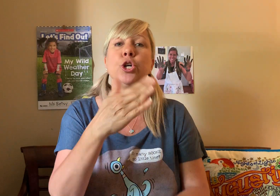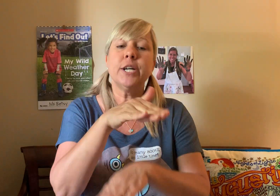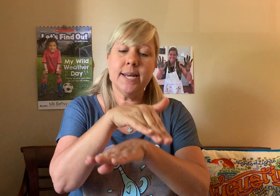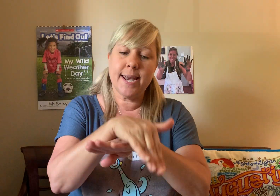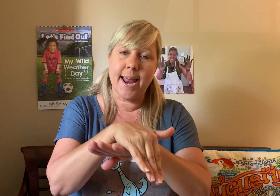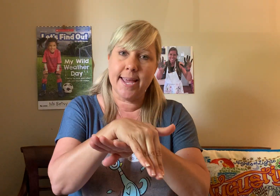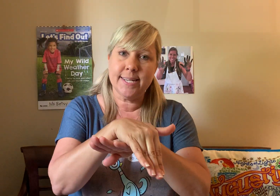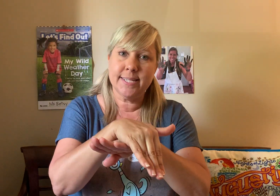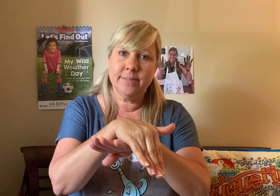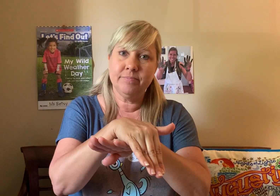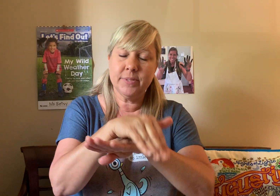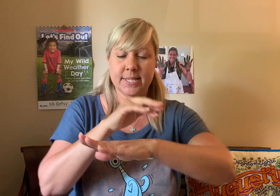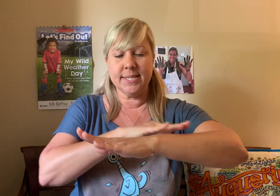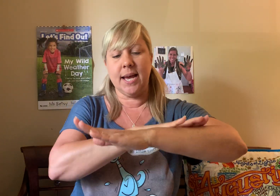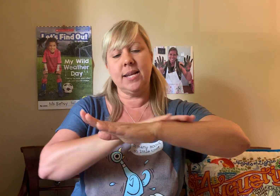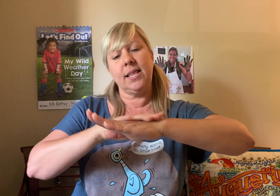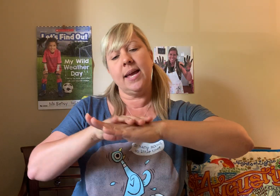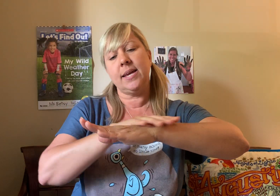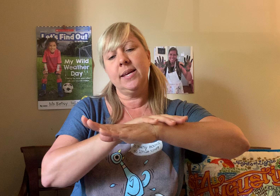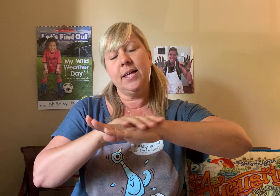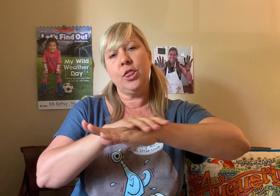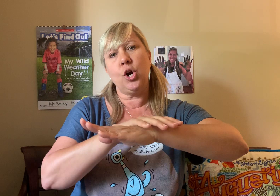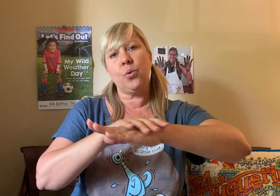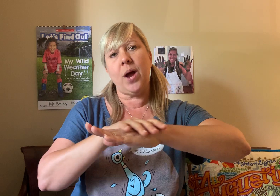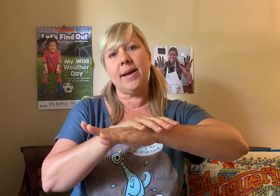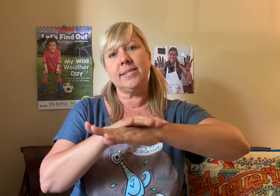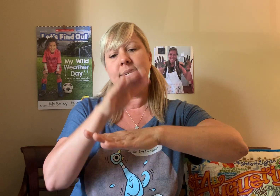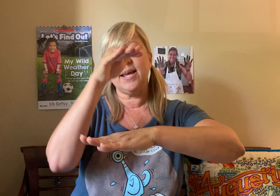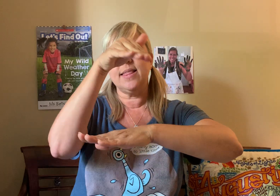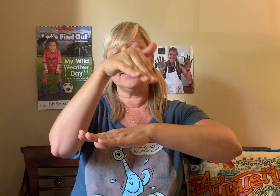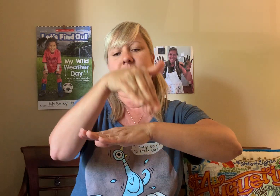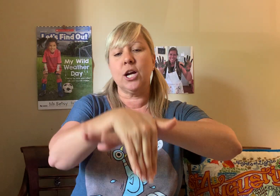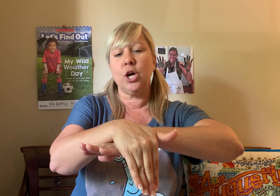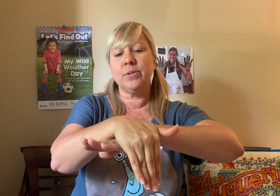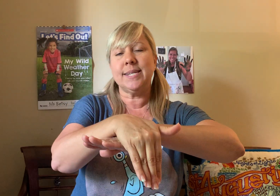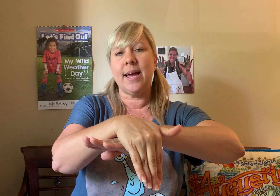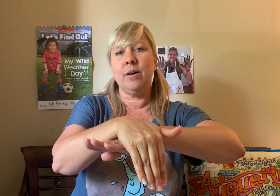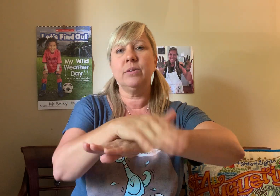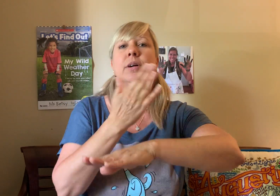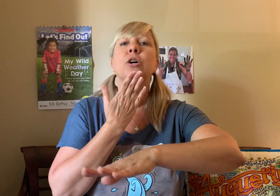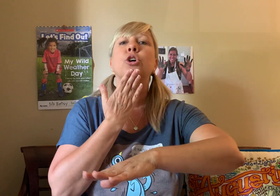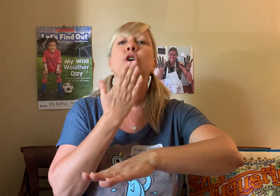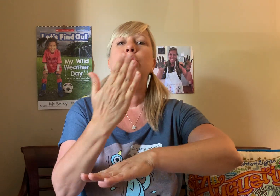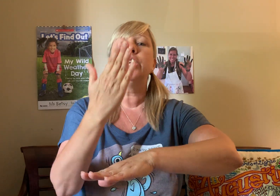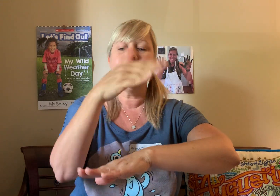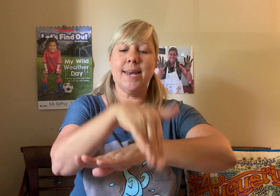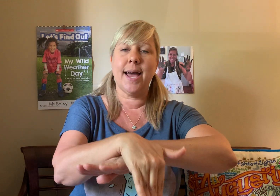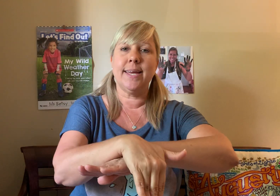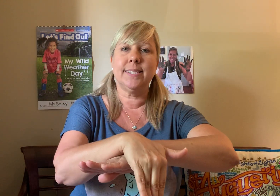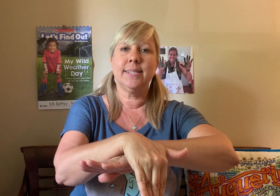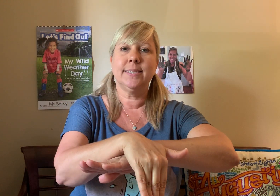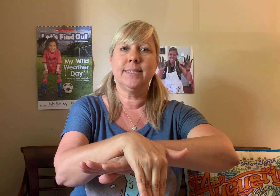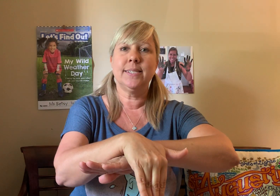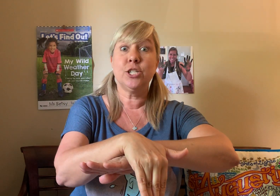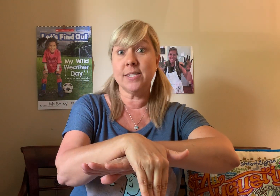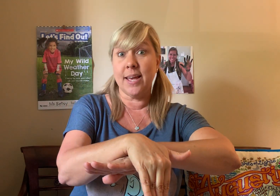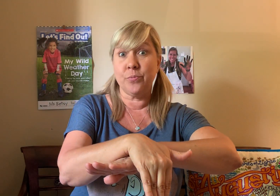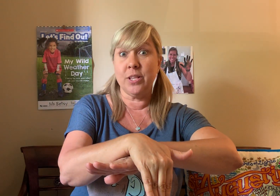Good night. This is kind of like the horizon and the sun goes down. Good night, just like we